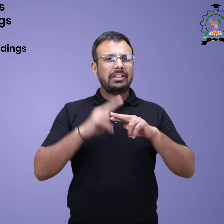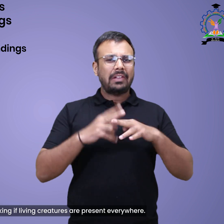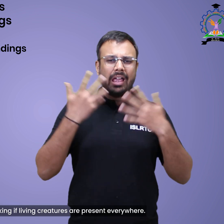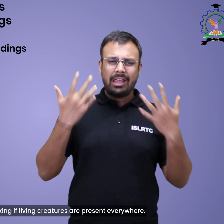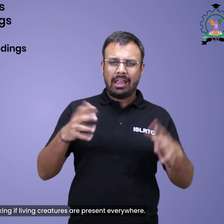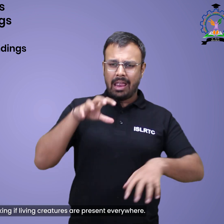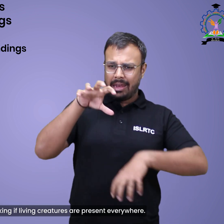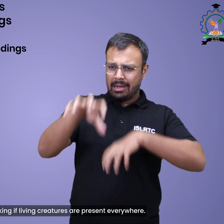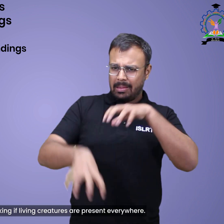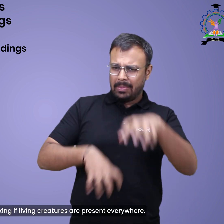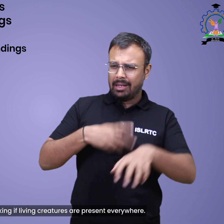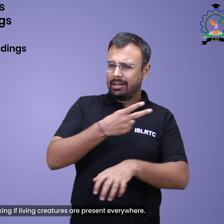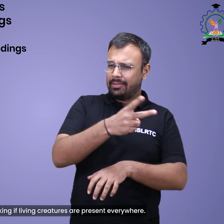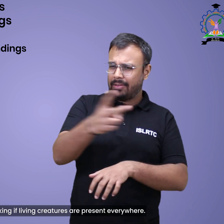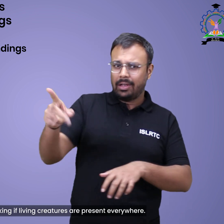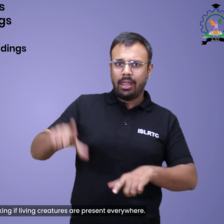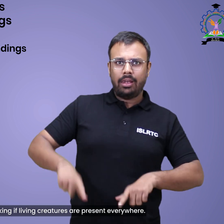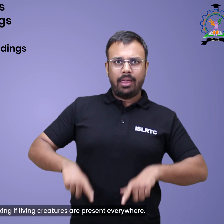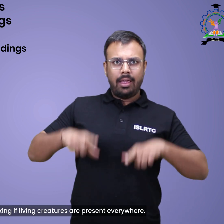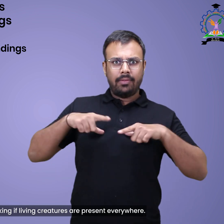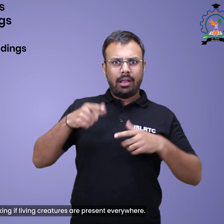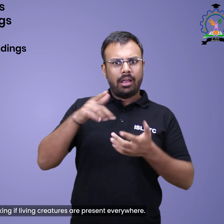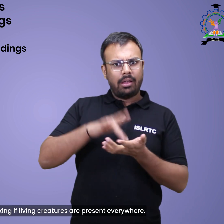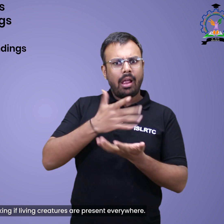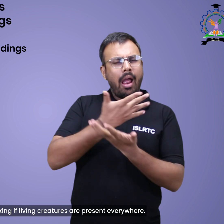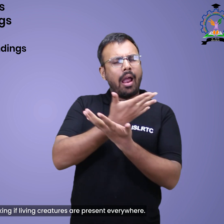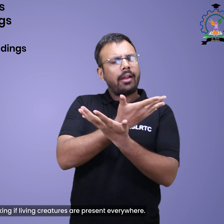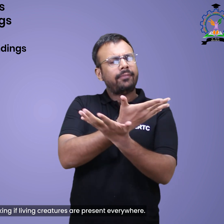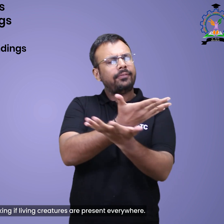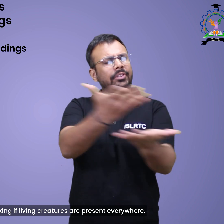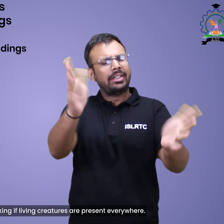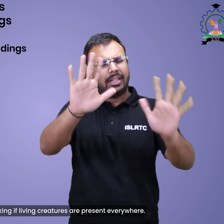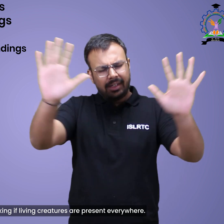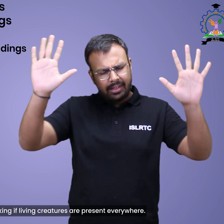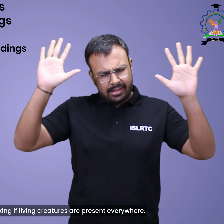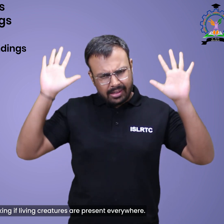They started thinking if living creatures are present everywhere.